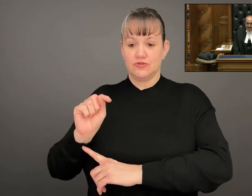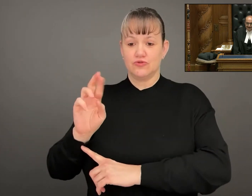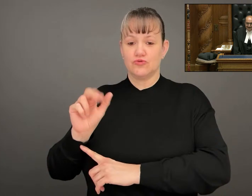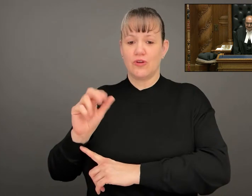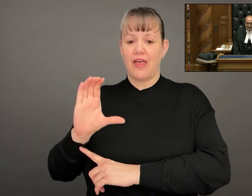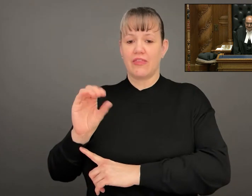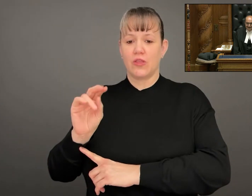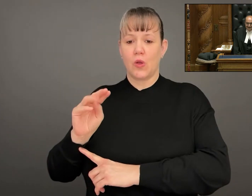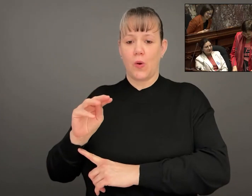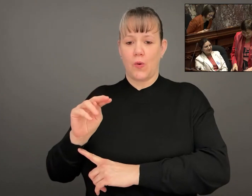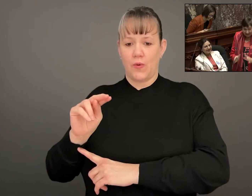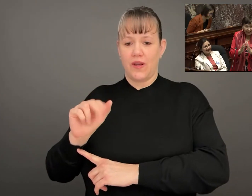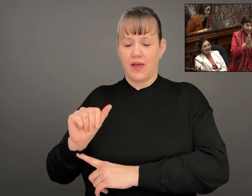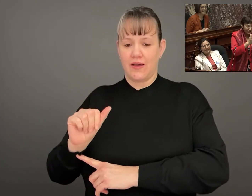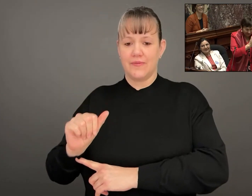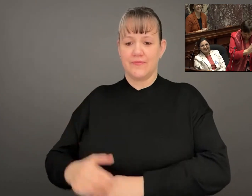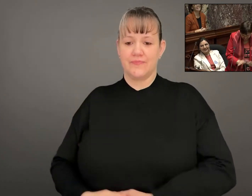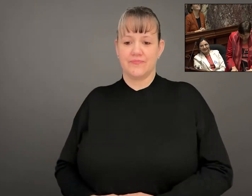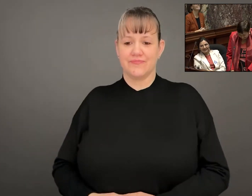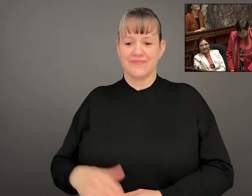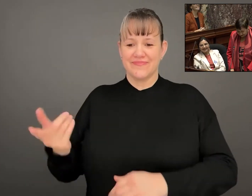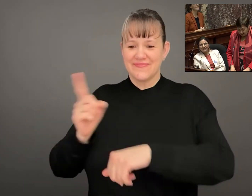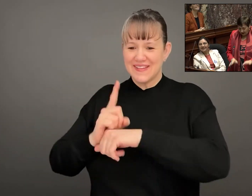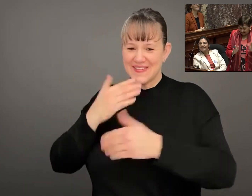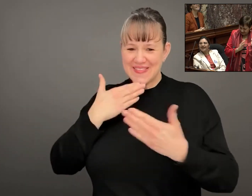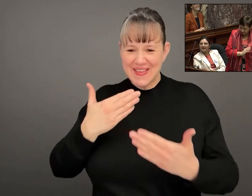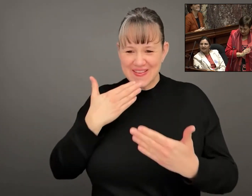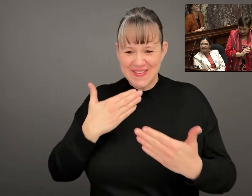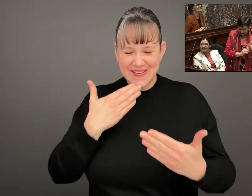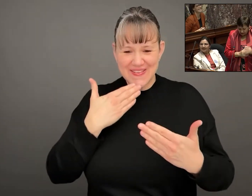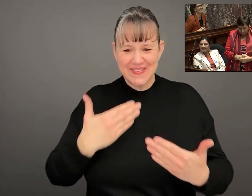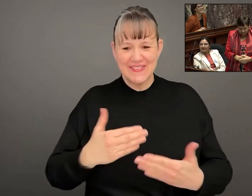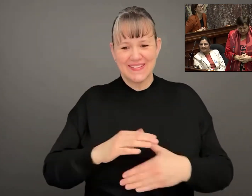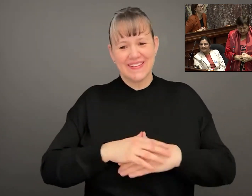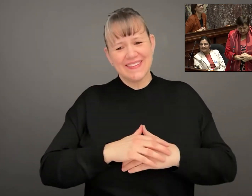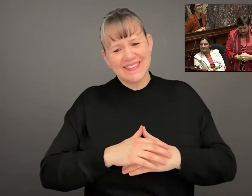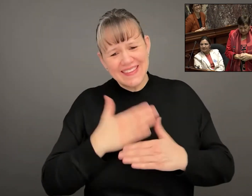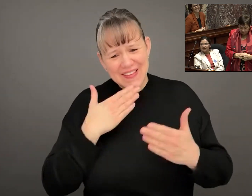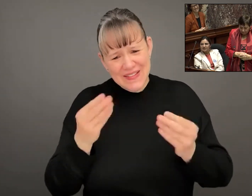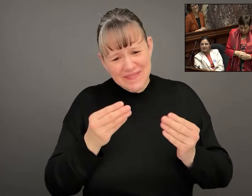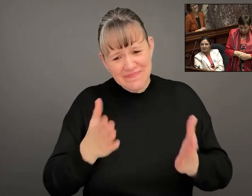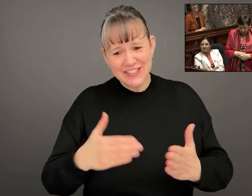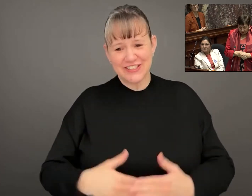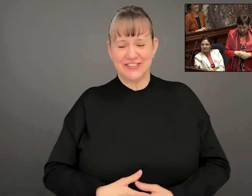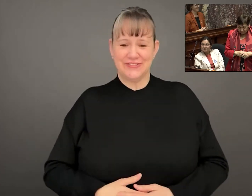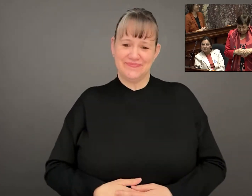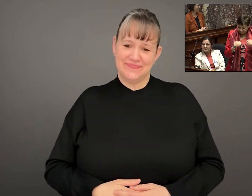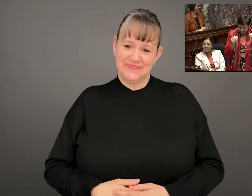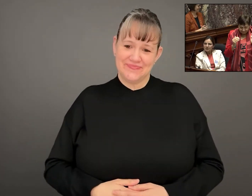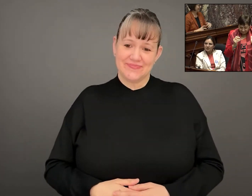Oh, thank you. Thank you, Mr. Speaker. I just wanted to specifically